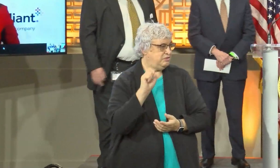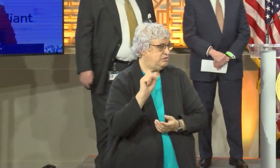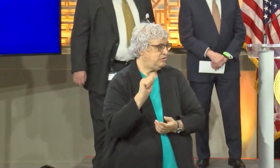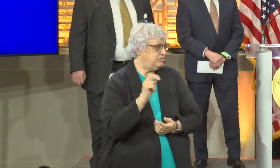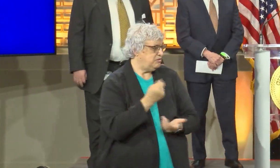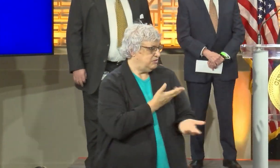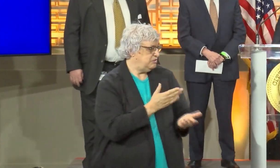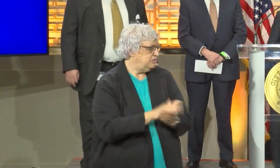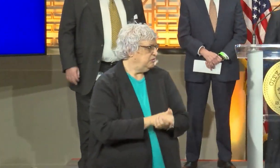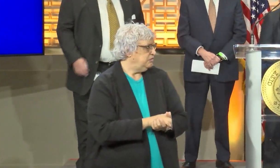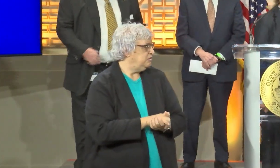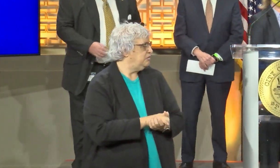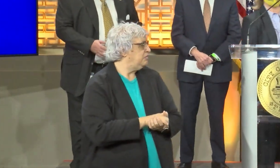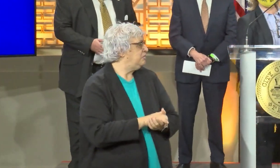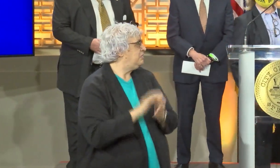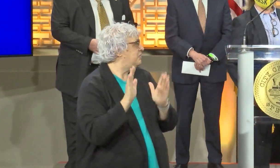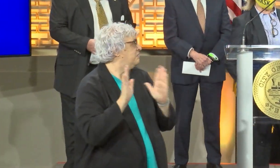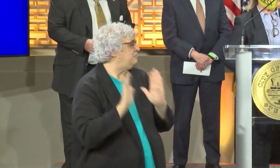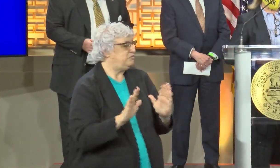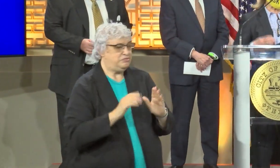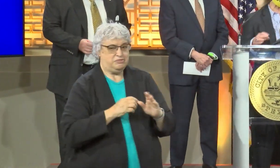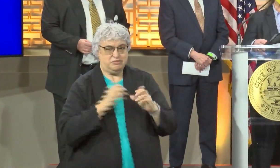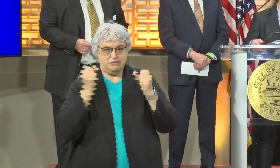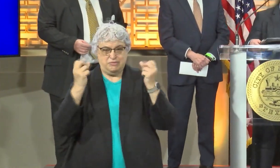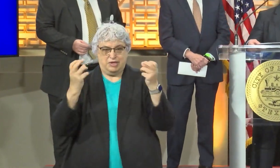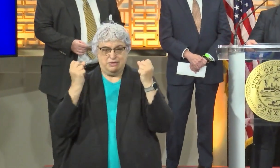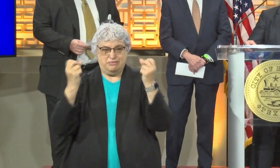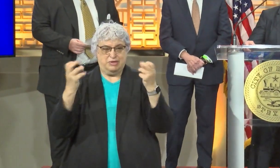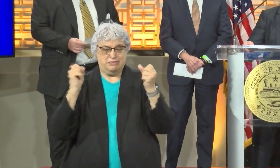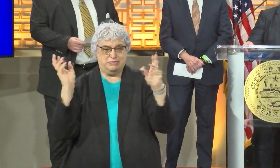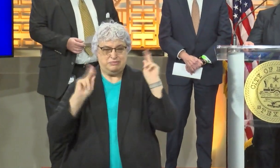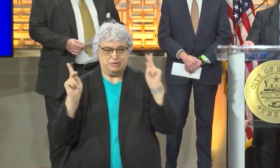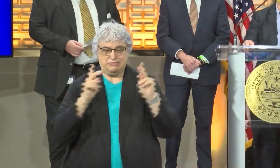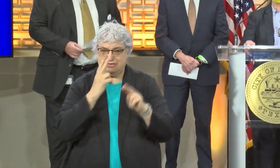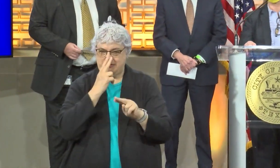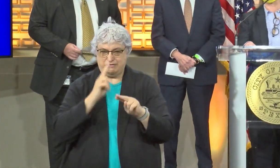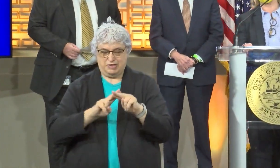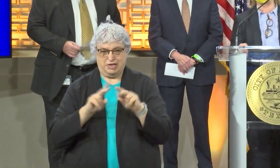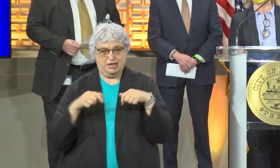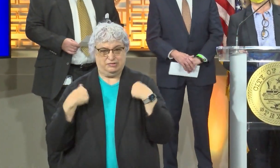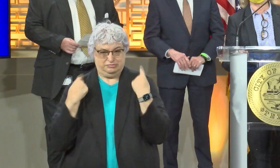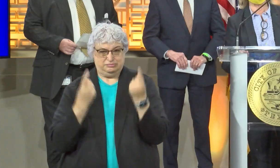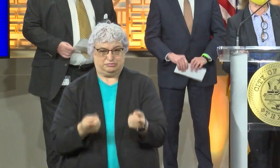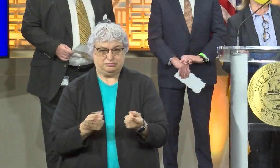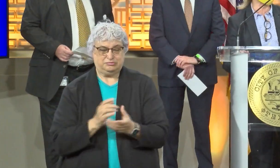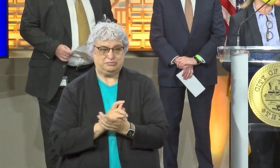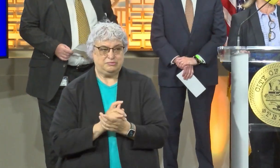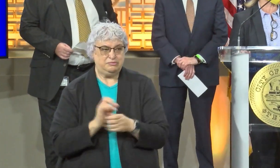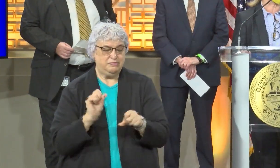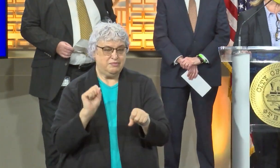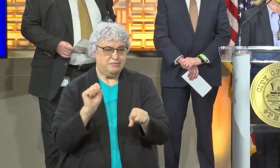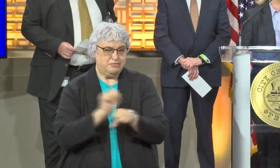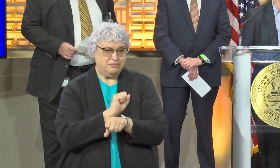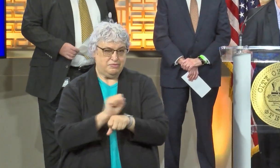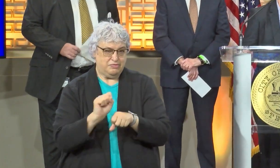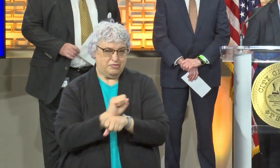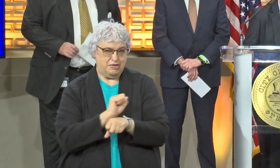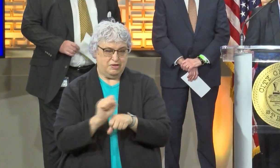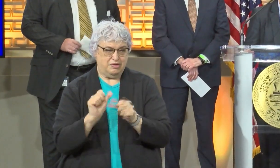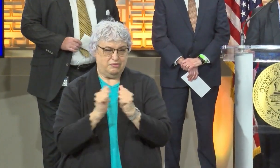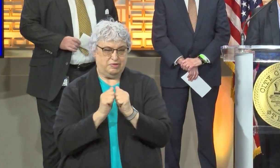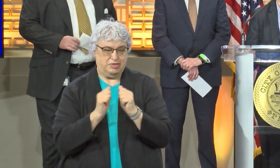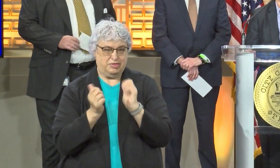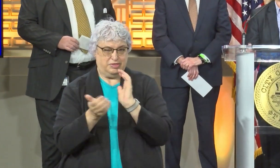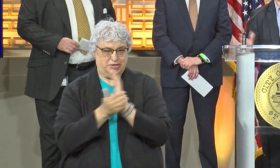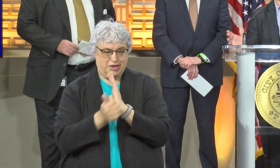to you. That was a great lineup. It has been so much fun to work with these